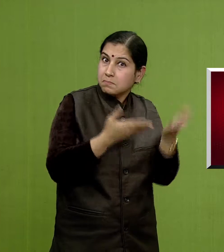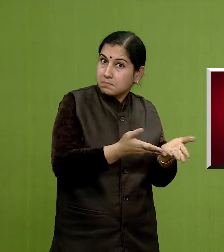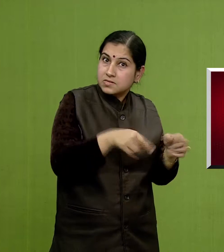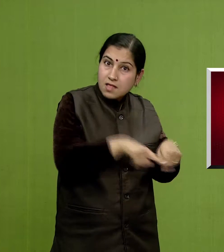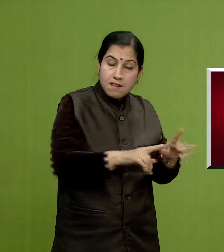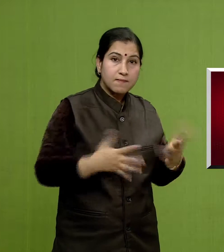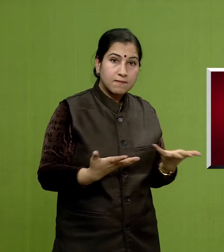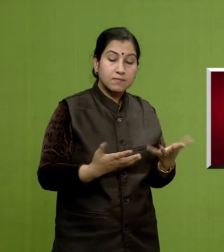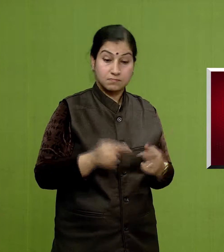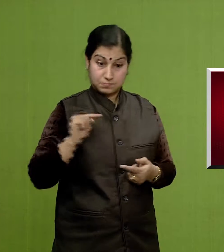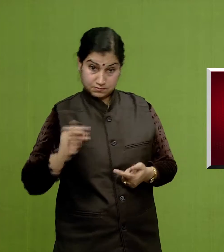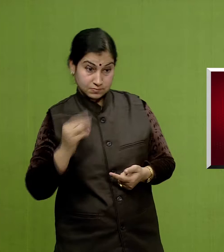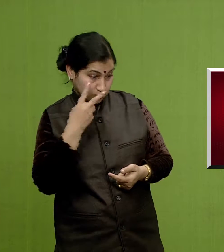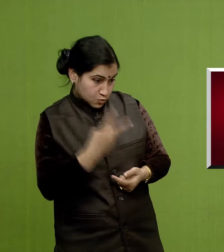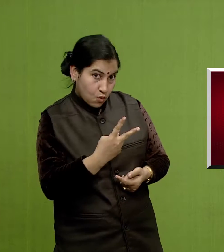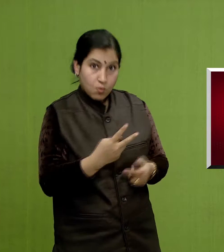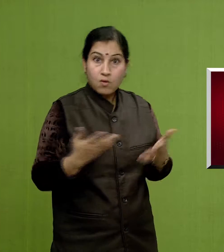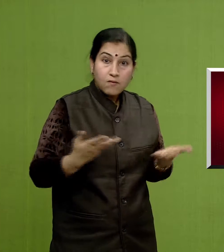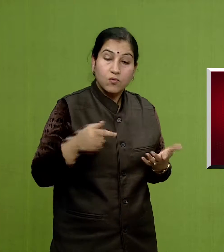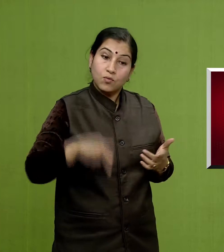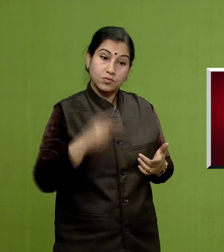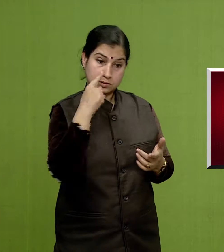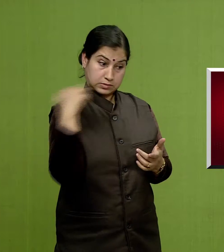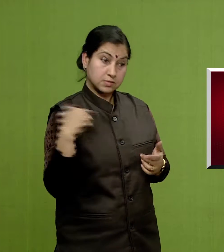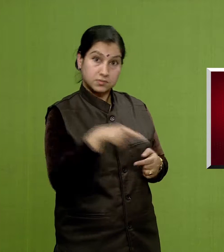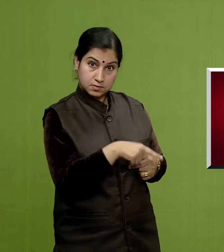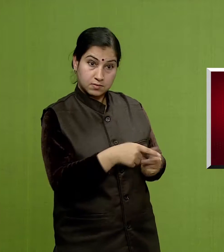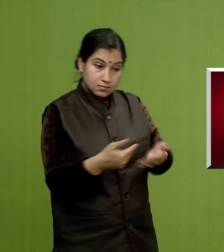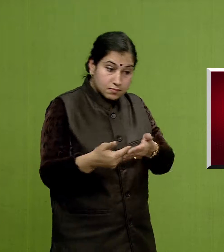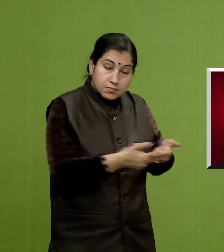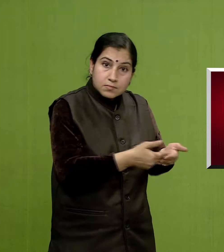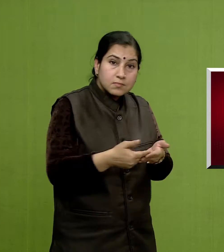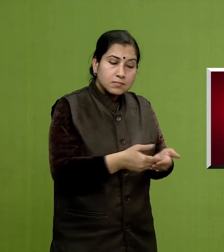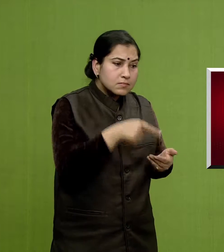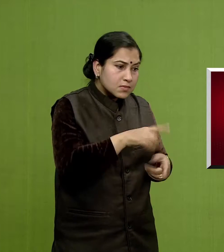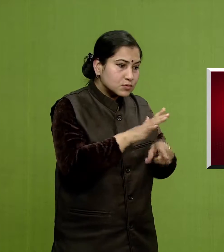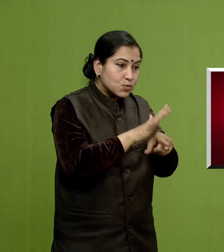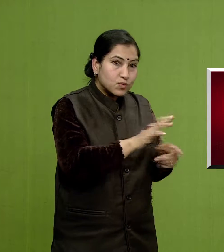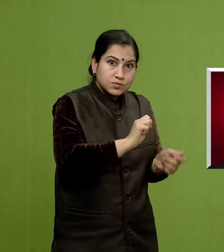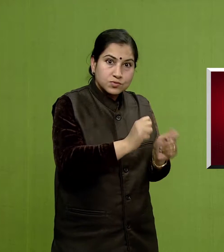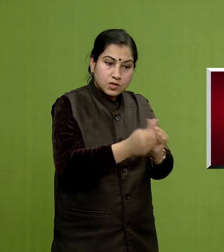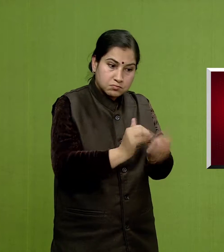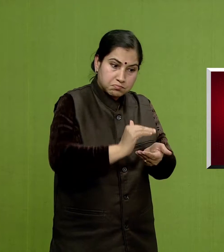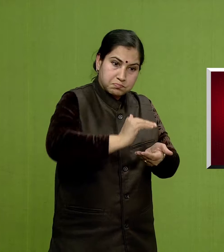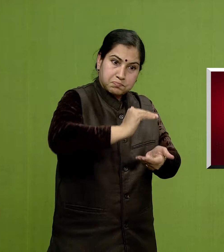Soon Mani noticed that her sister was changing rapidly in many aspects.